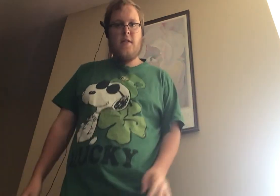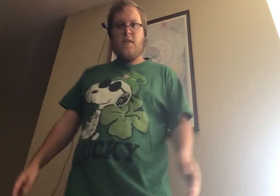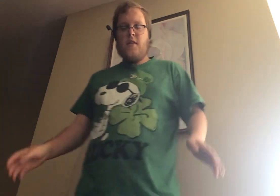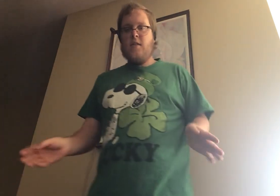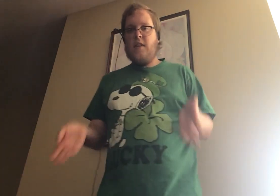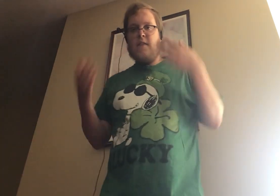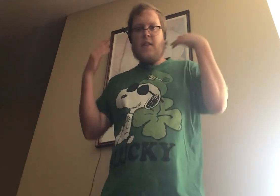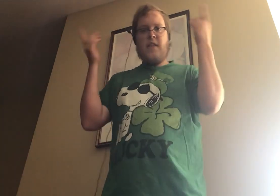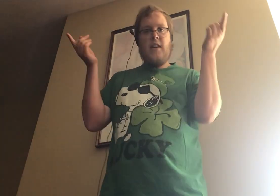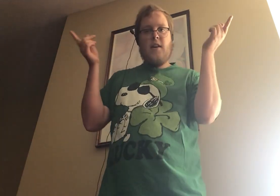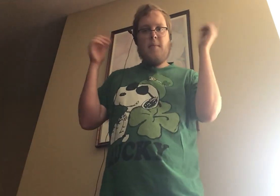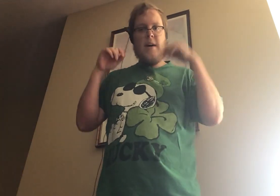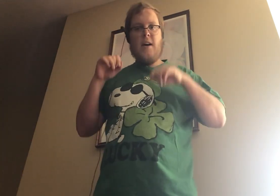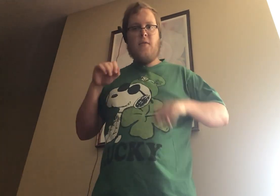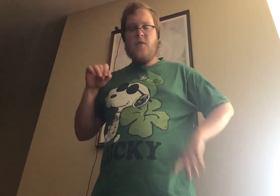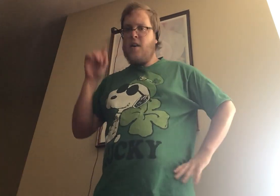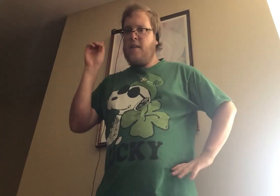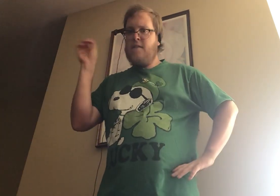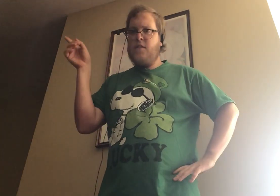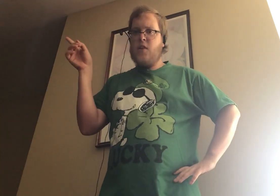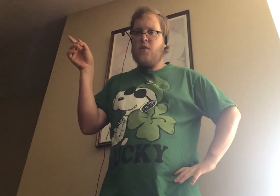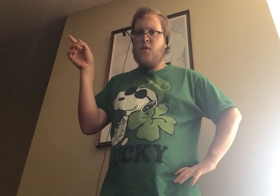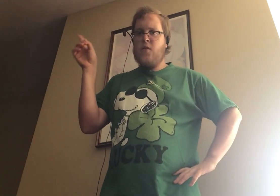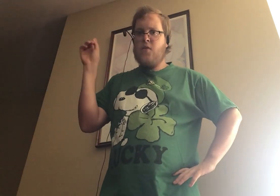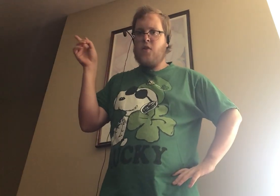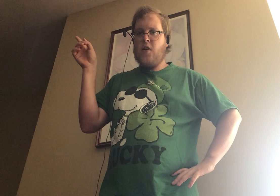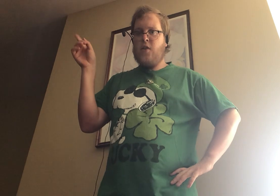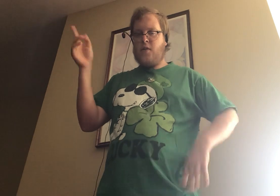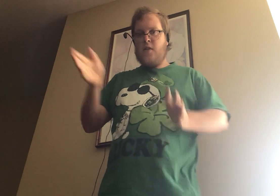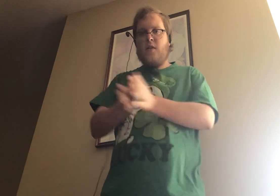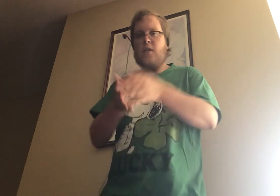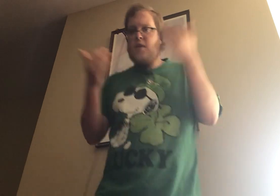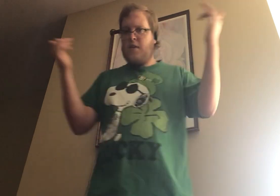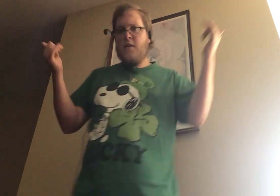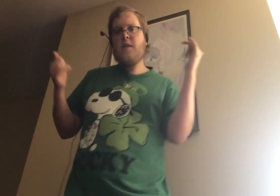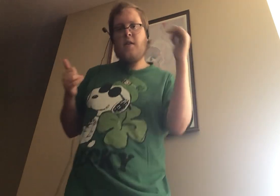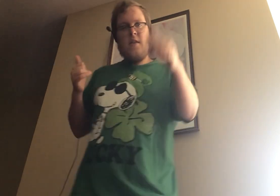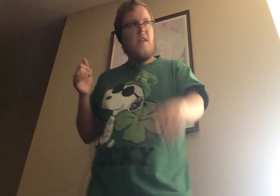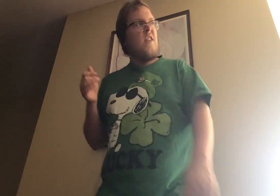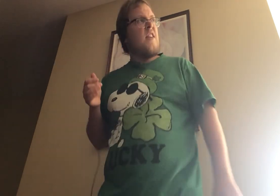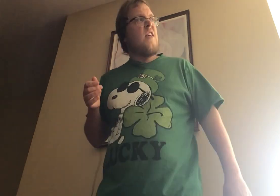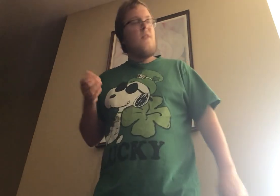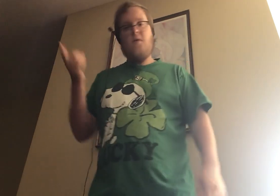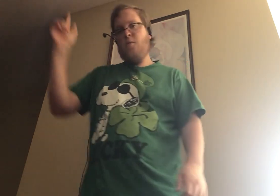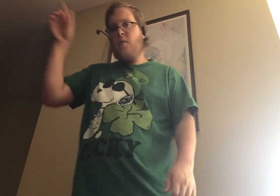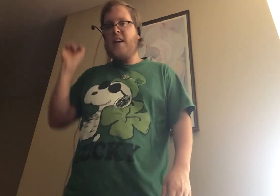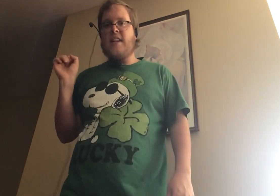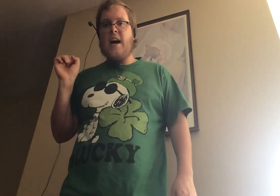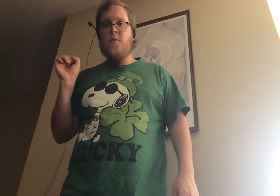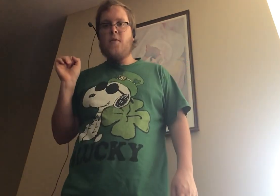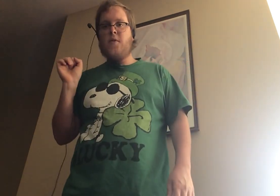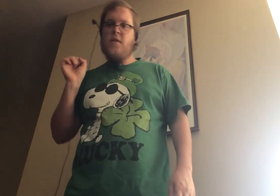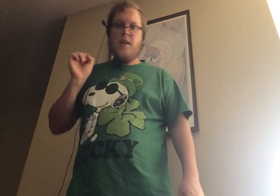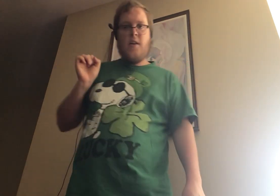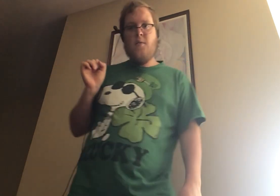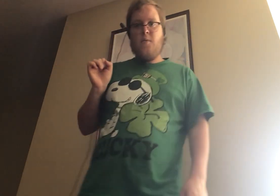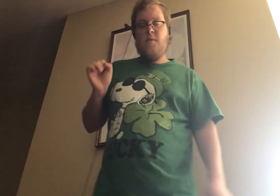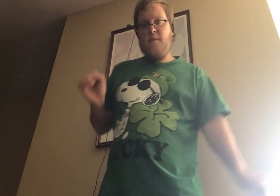Don't even think about the future Just live right here, right now And we'll